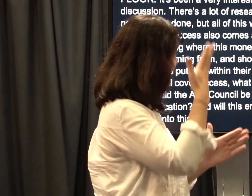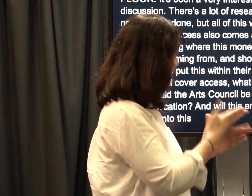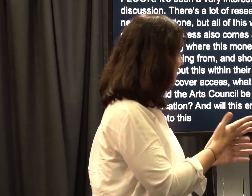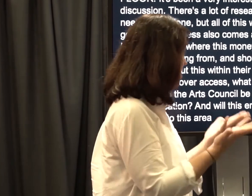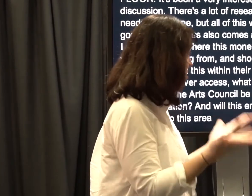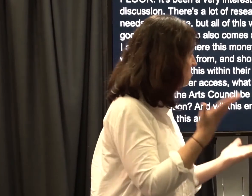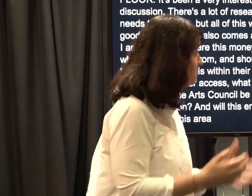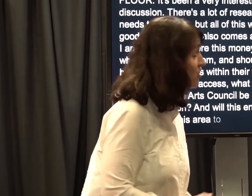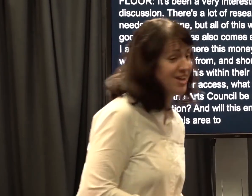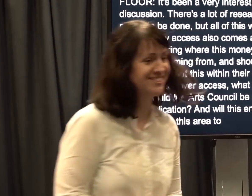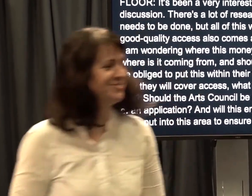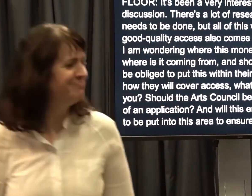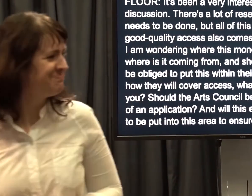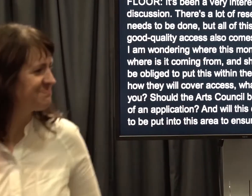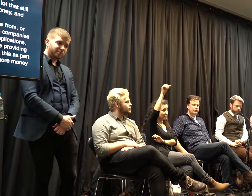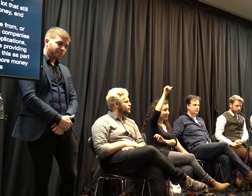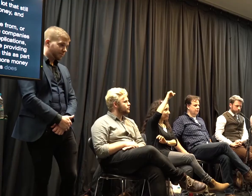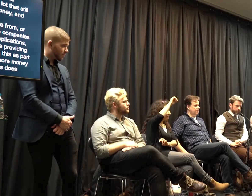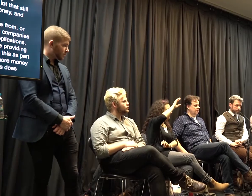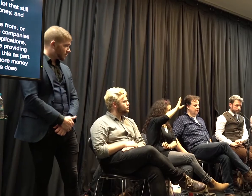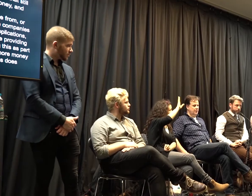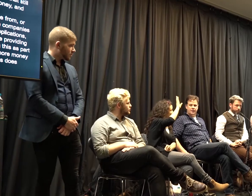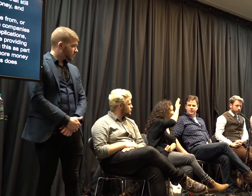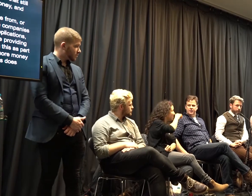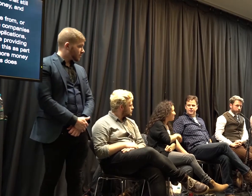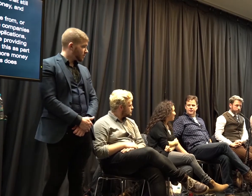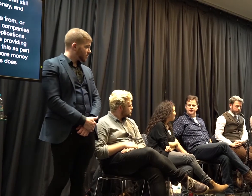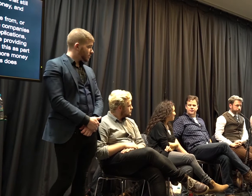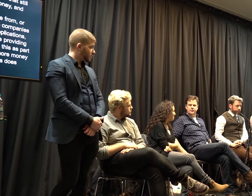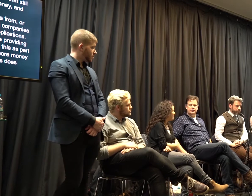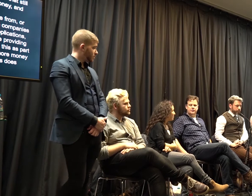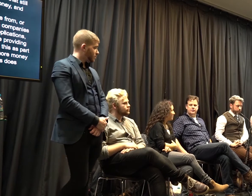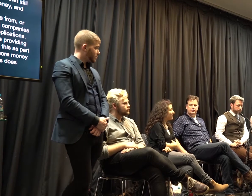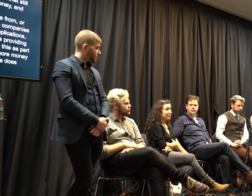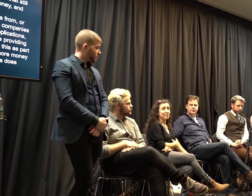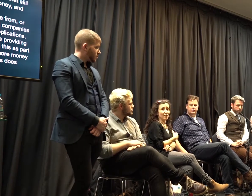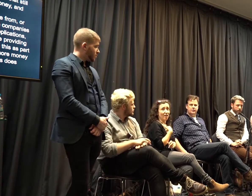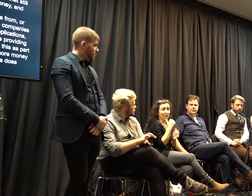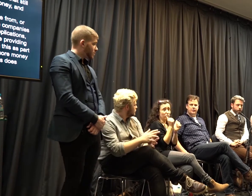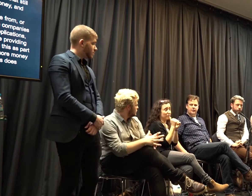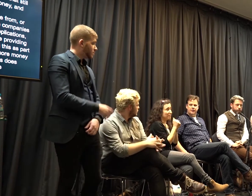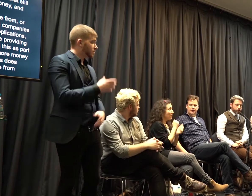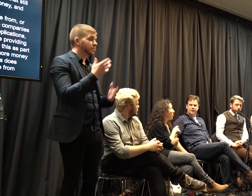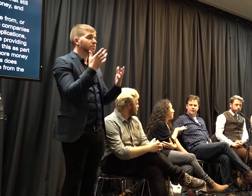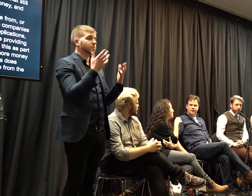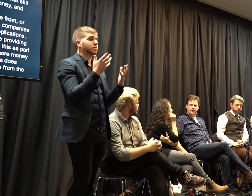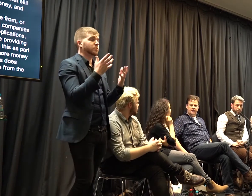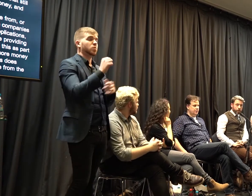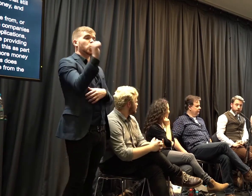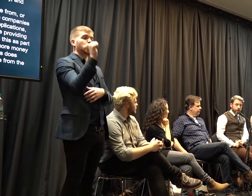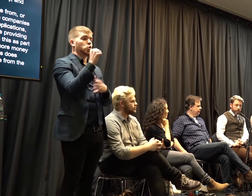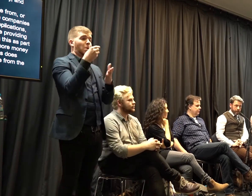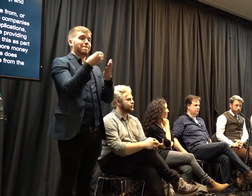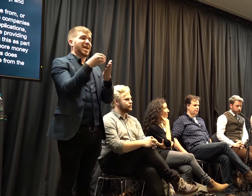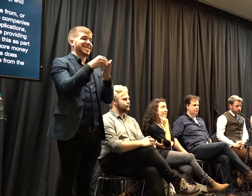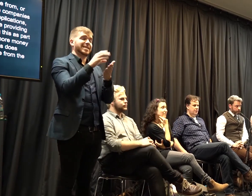to ensure that access does become a creative form and is always there from the get-go? So should money be